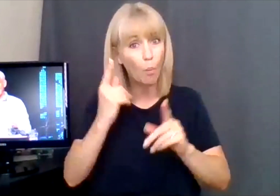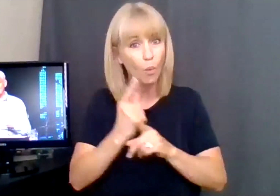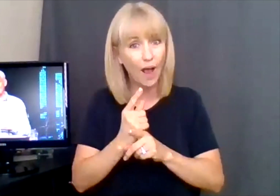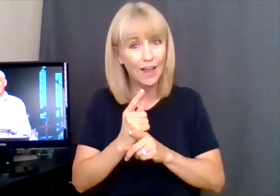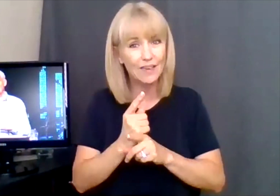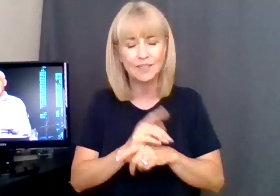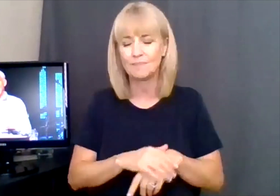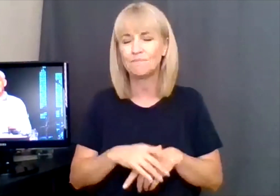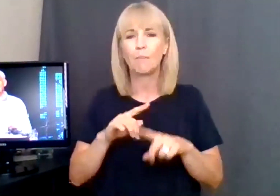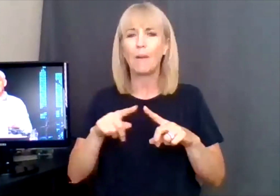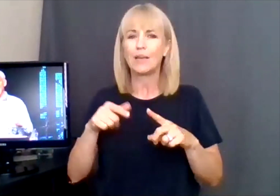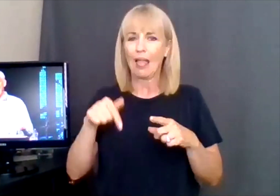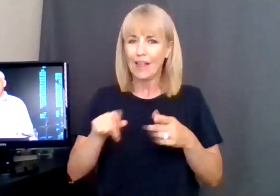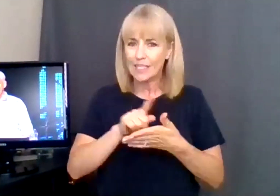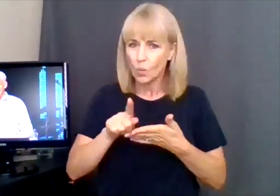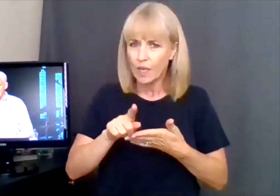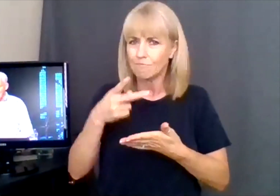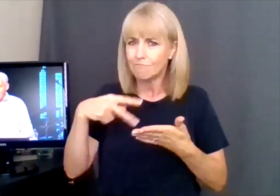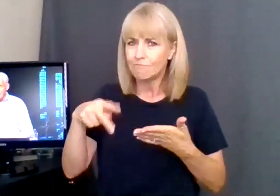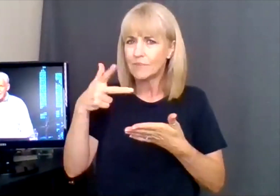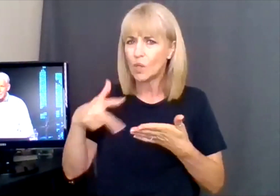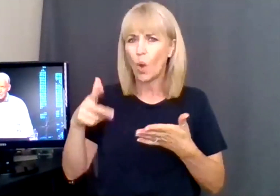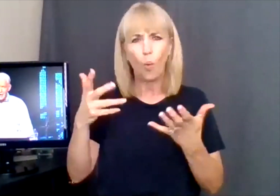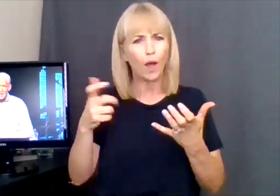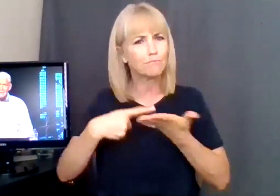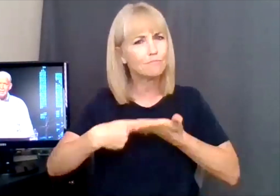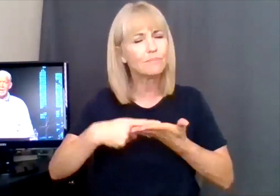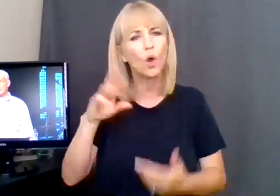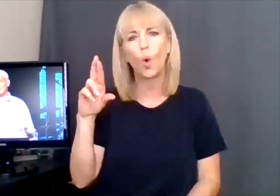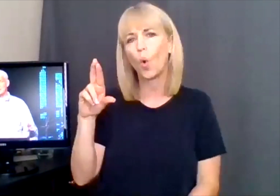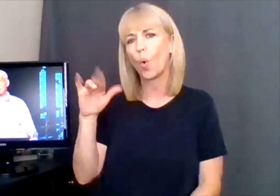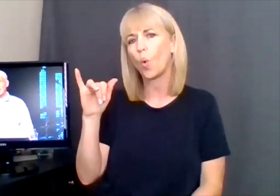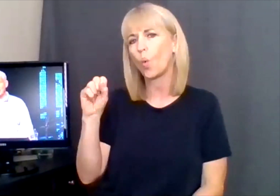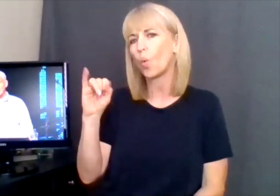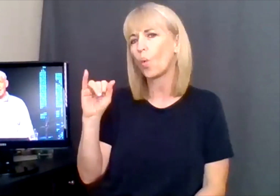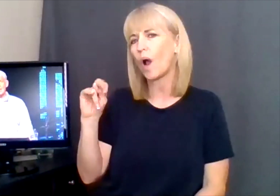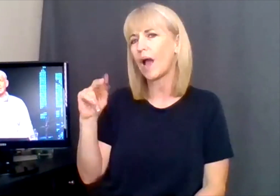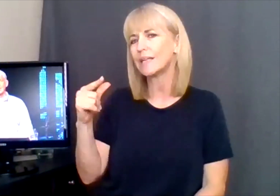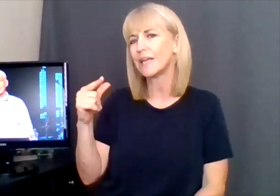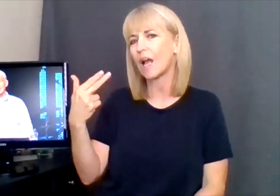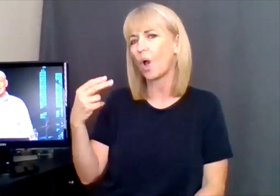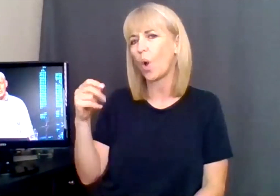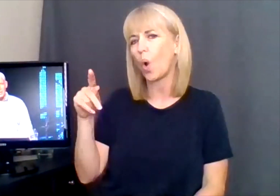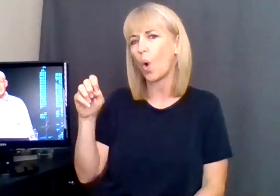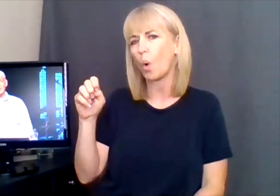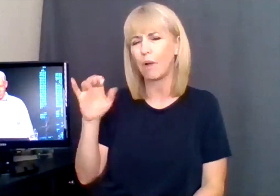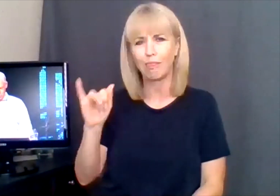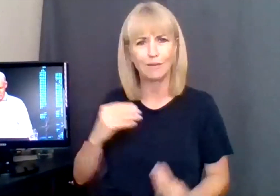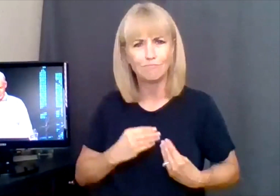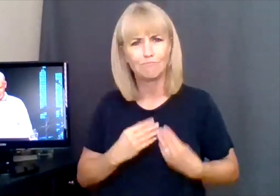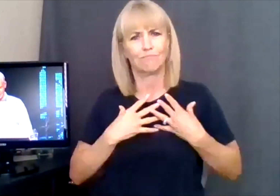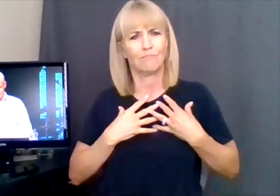theme of rising hope. How do we have a hope that is rising up amidst all the pain in this